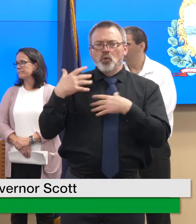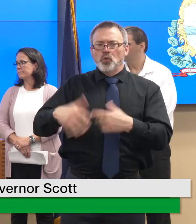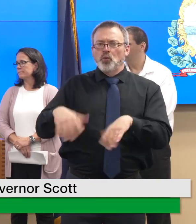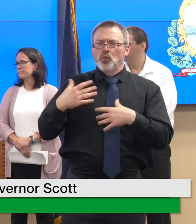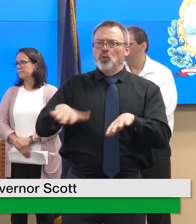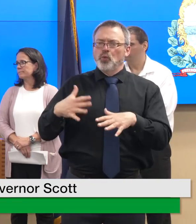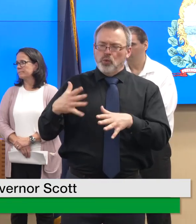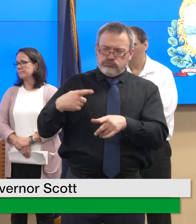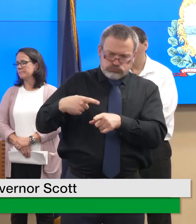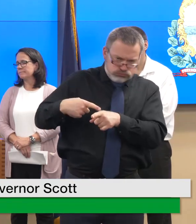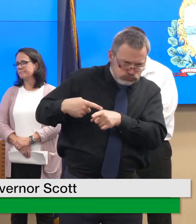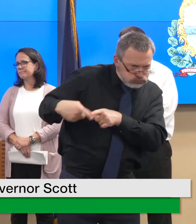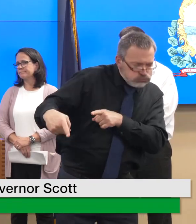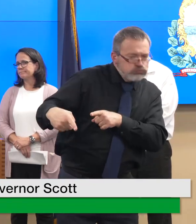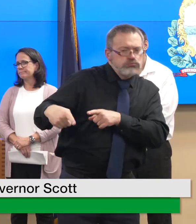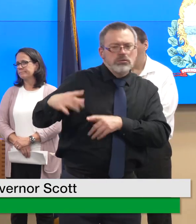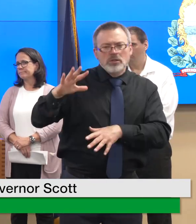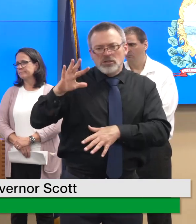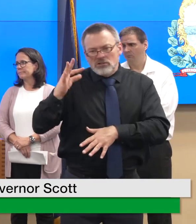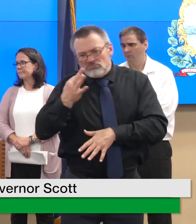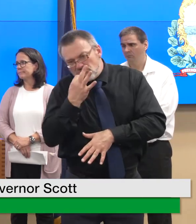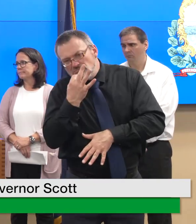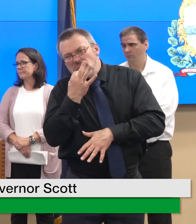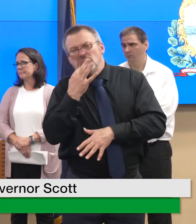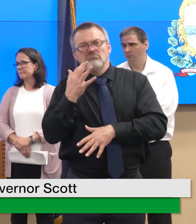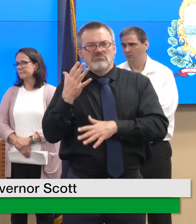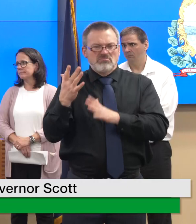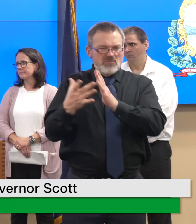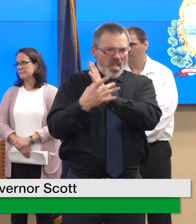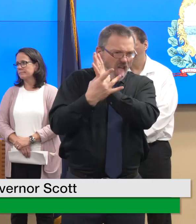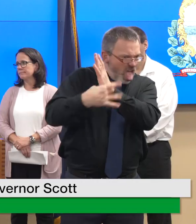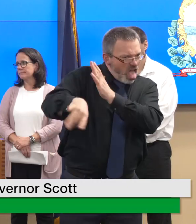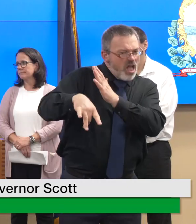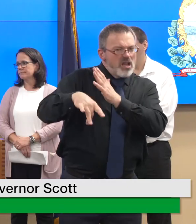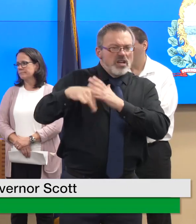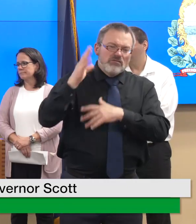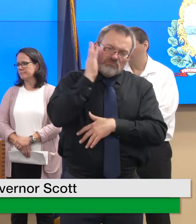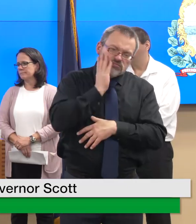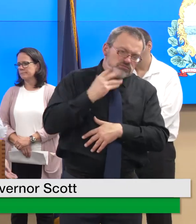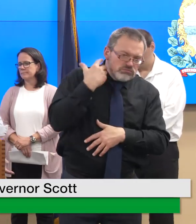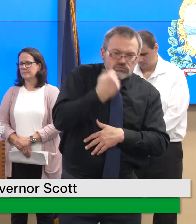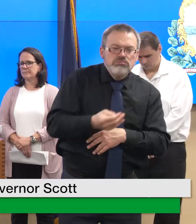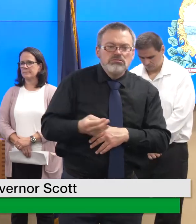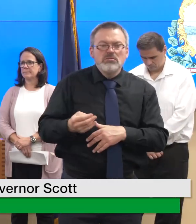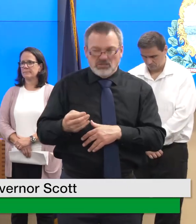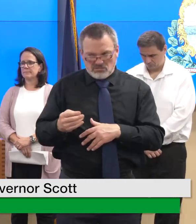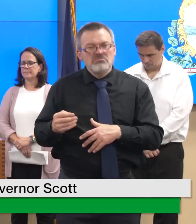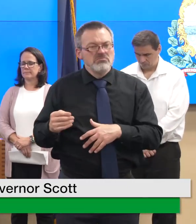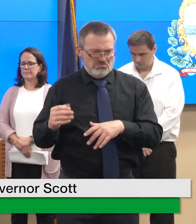and they responded. How do we jump in there? Sure. Thanks.